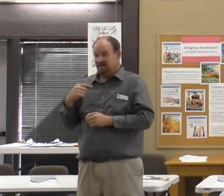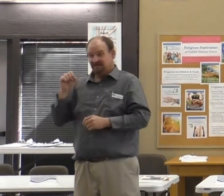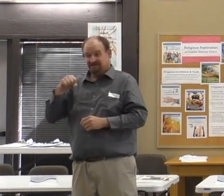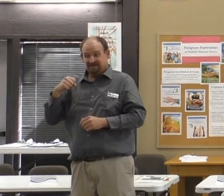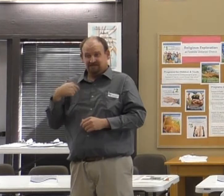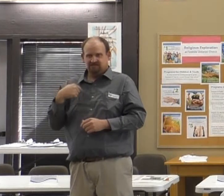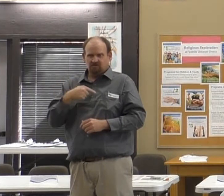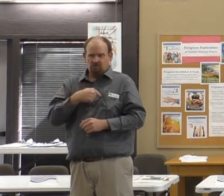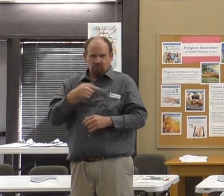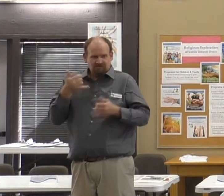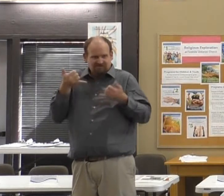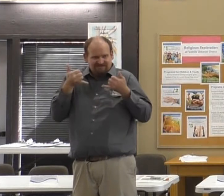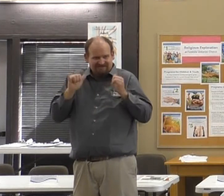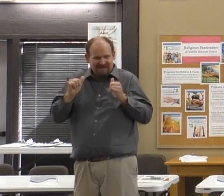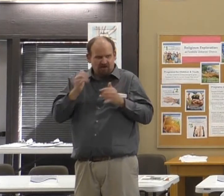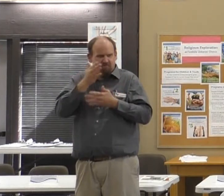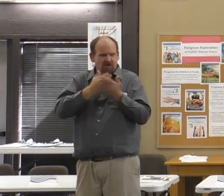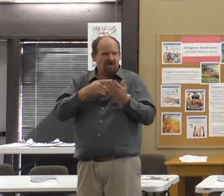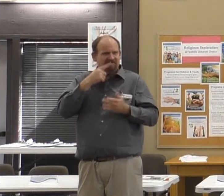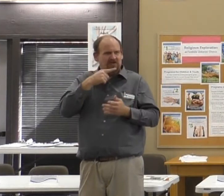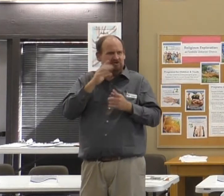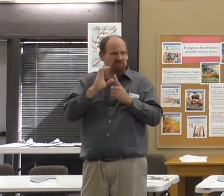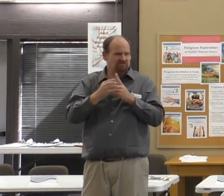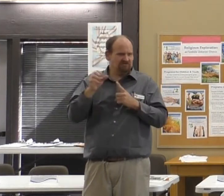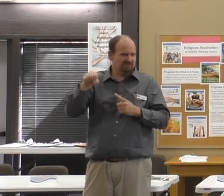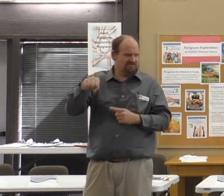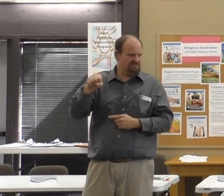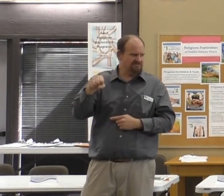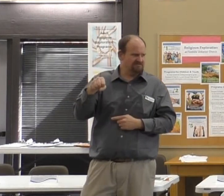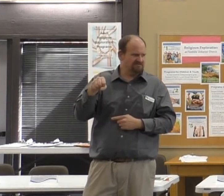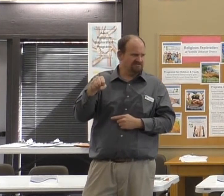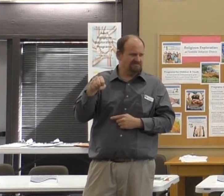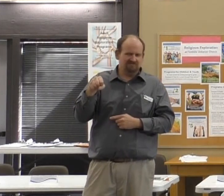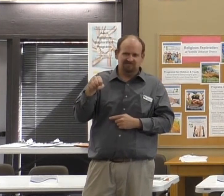access and then effective communication.